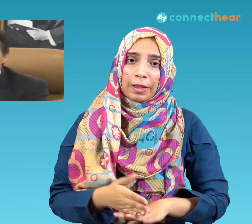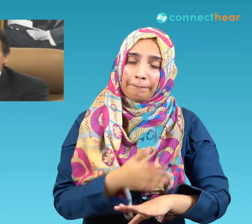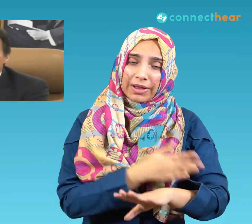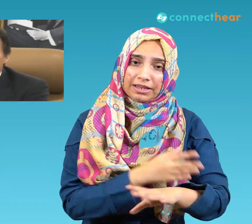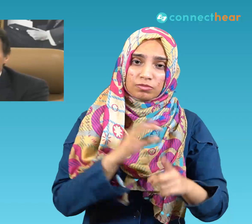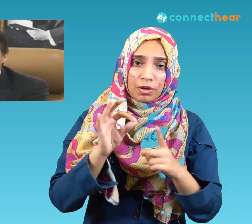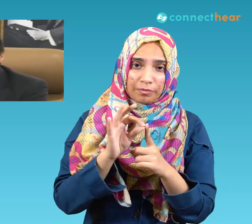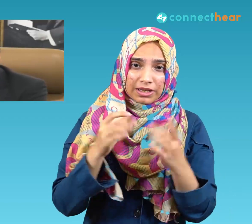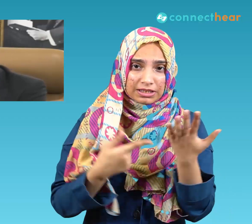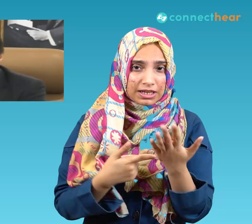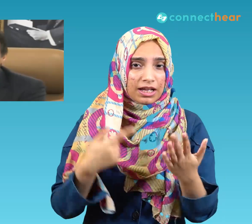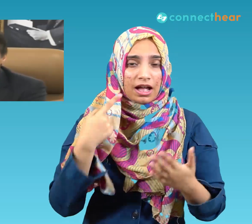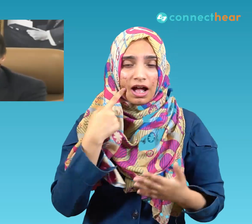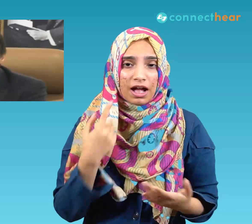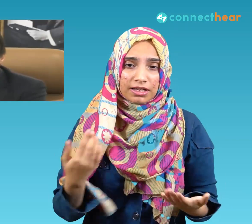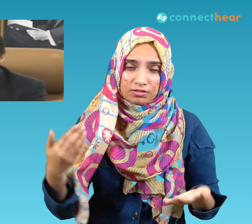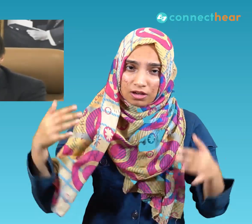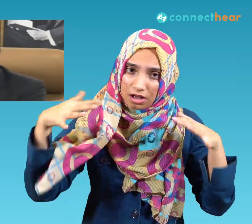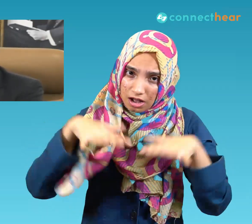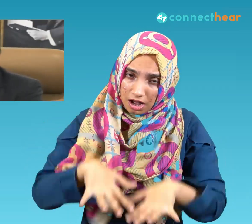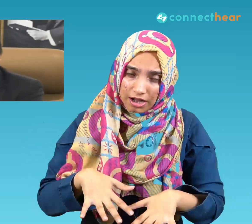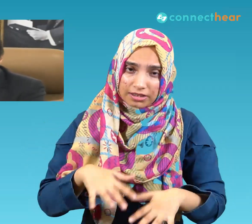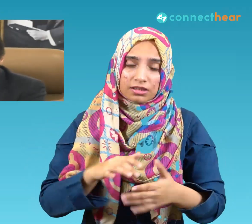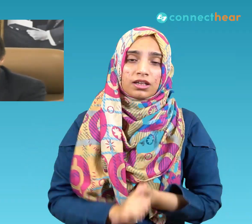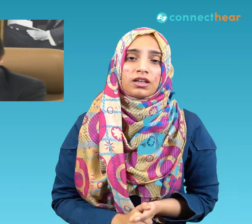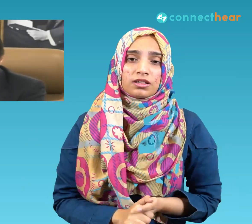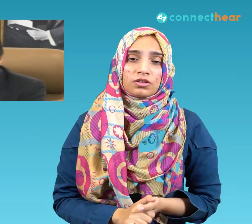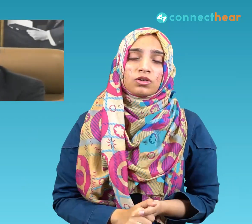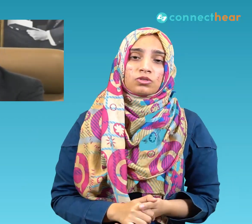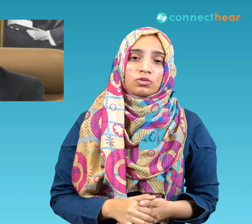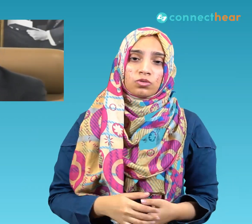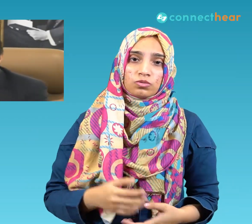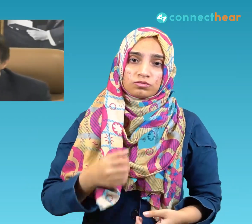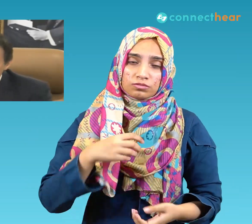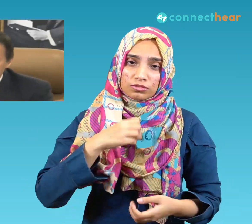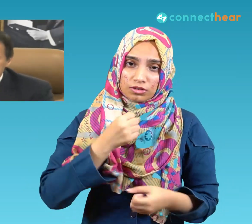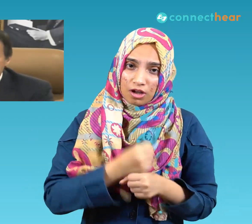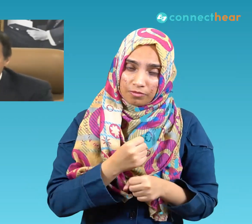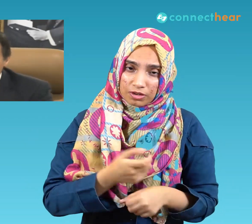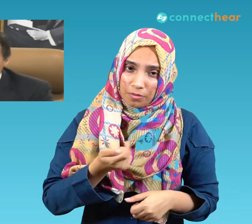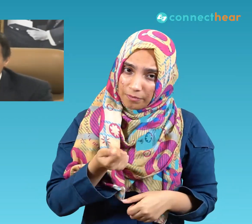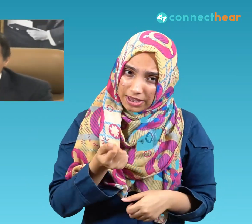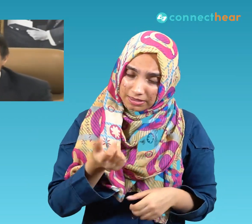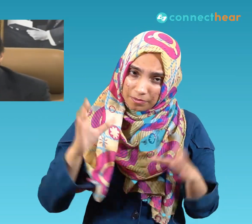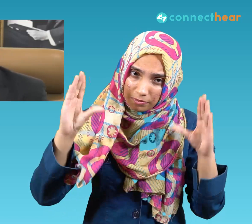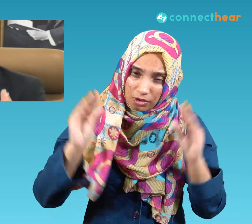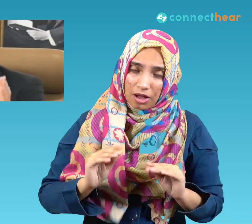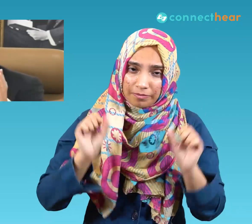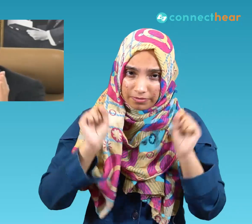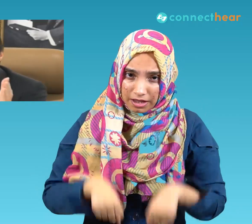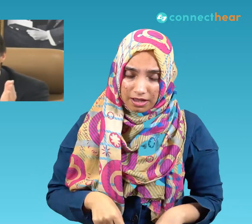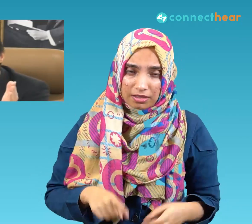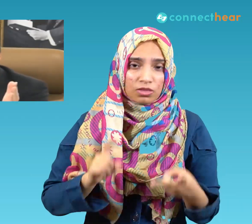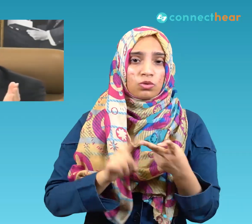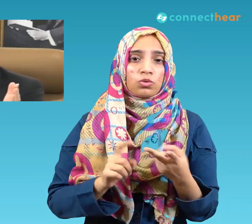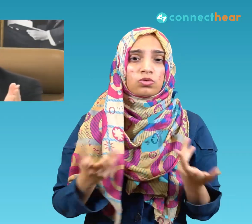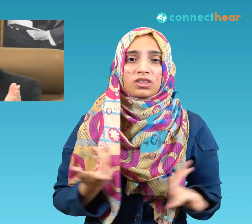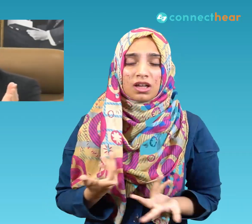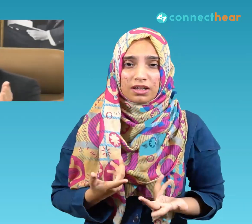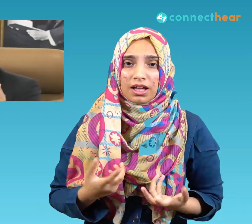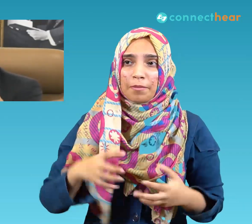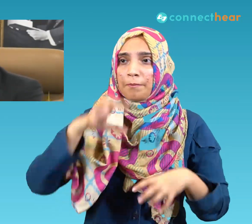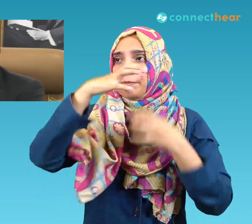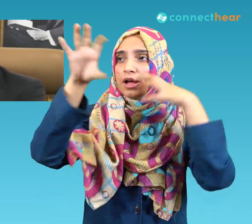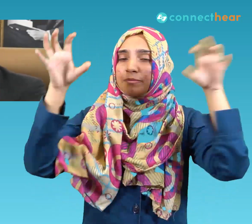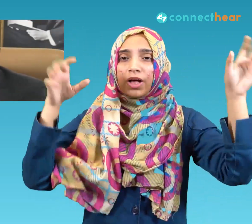second was the current account deficit, the external deficit. And that also was a record deficit. So the first year